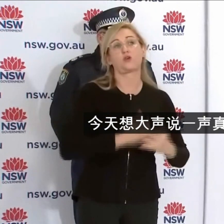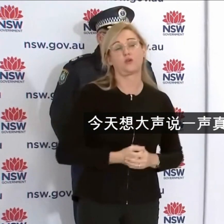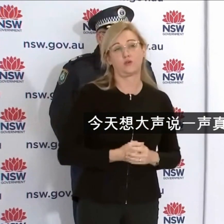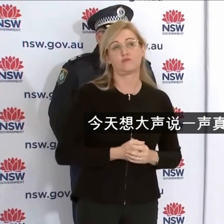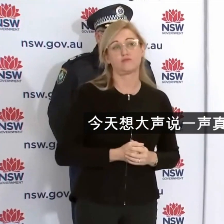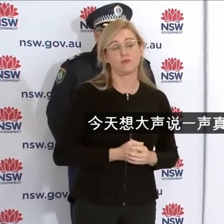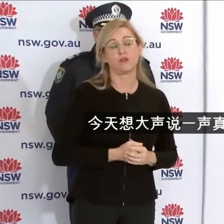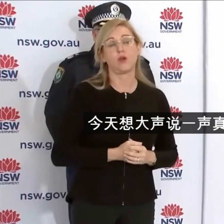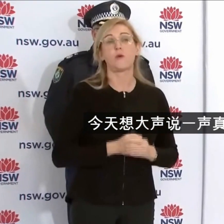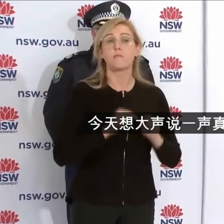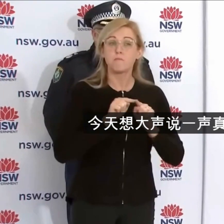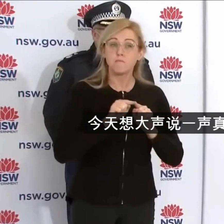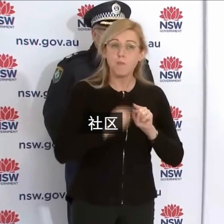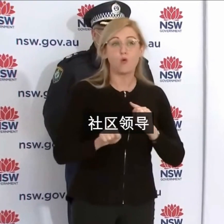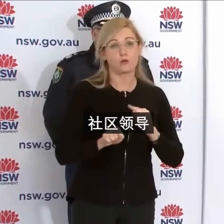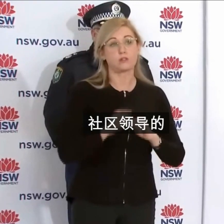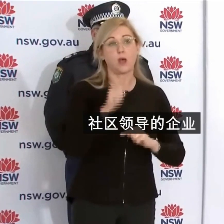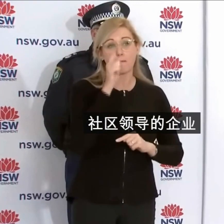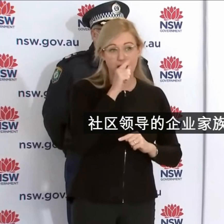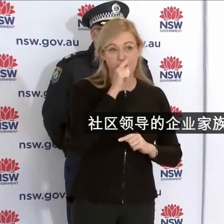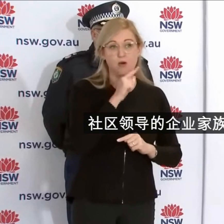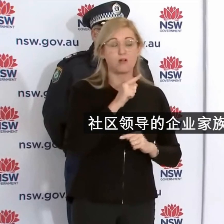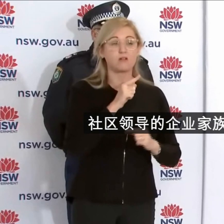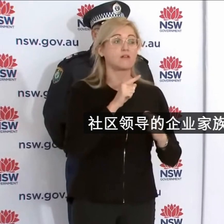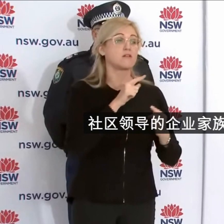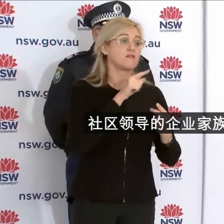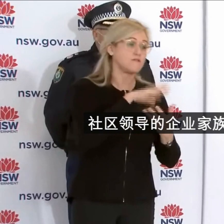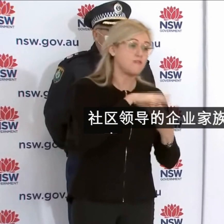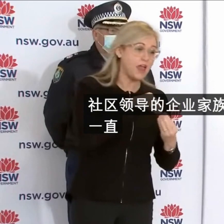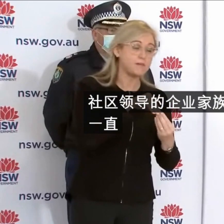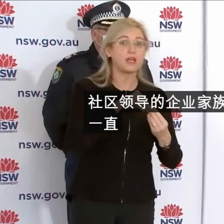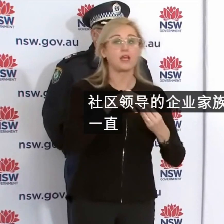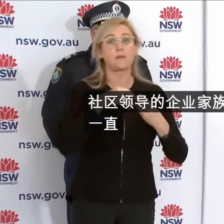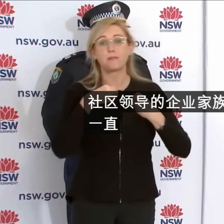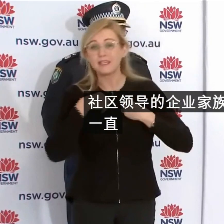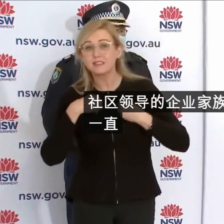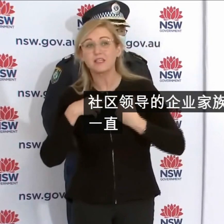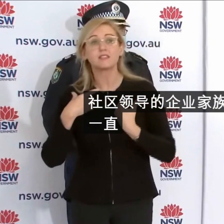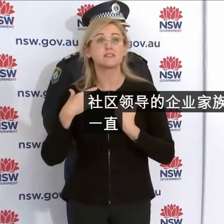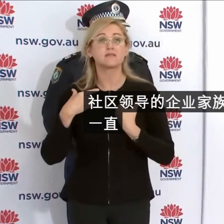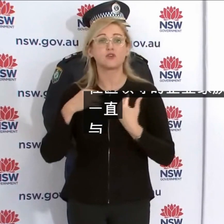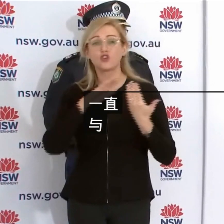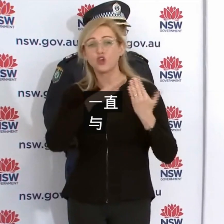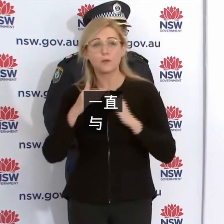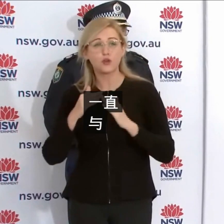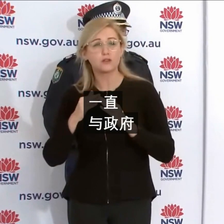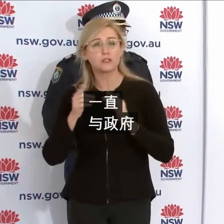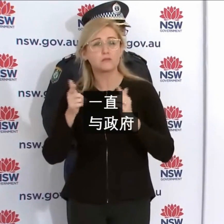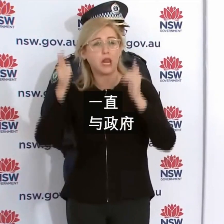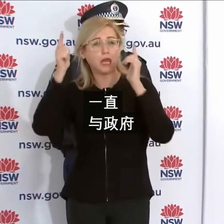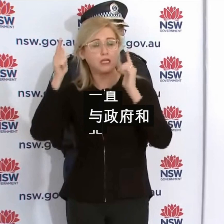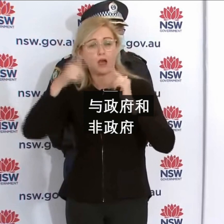The overwhelming majority of individuals, of families, of businesses, of community leaders have been working with and in conjunction